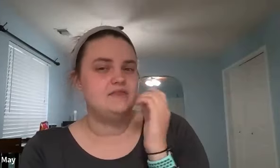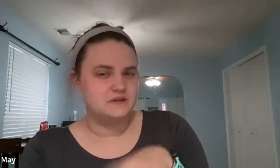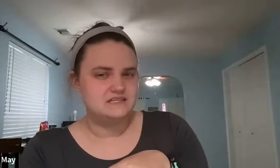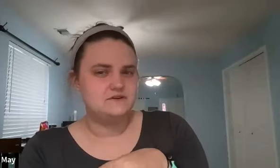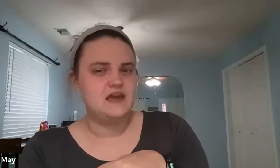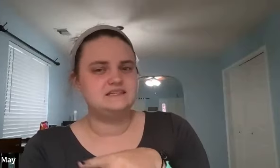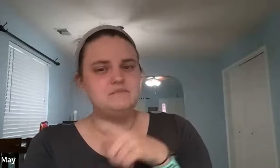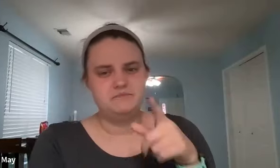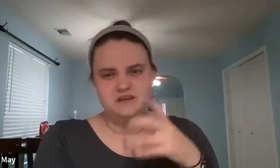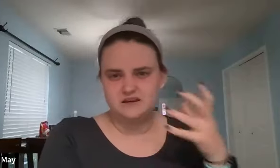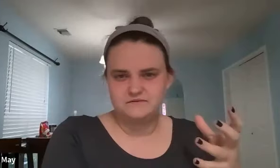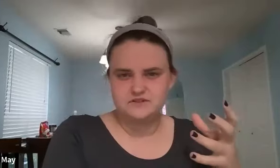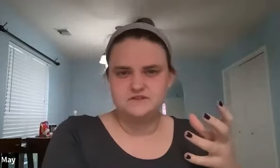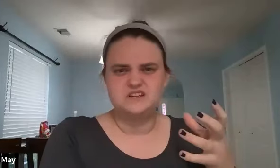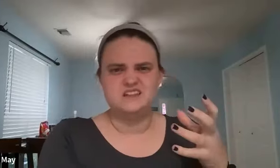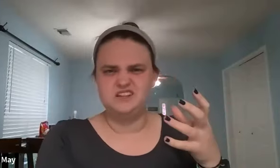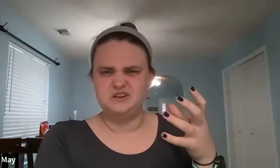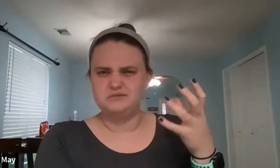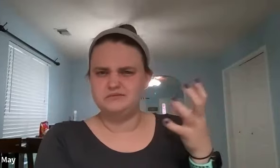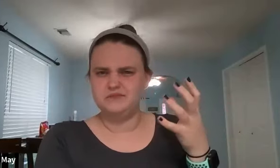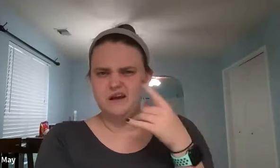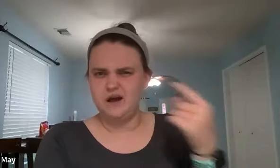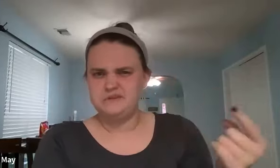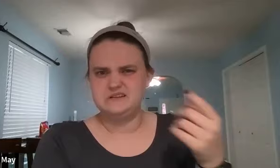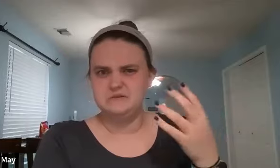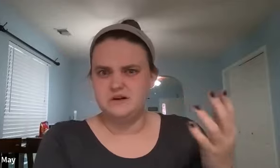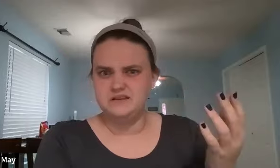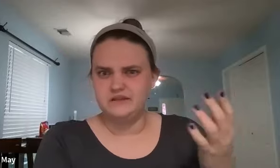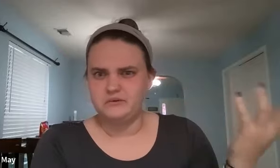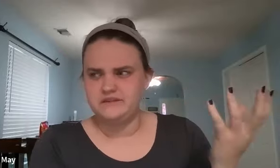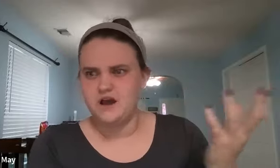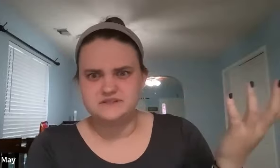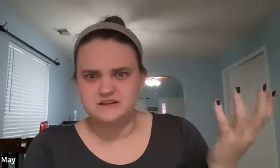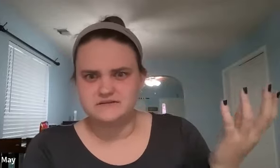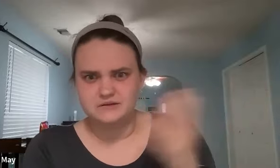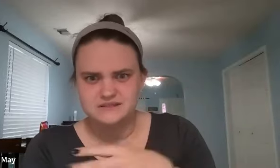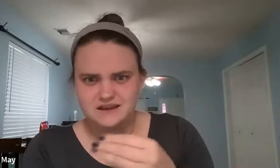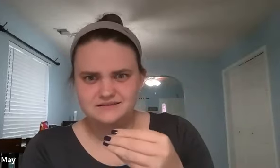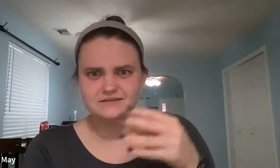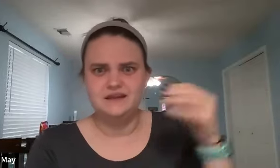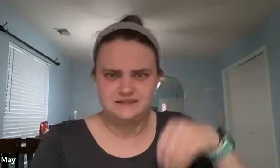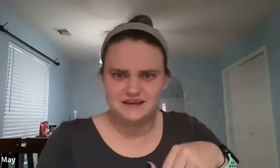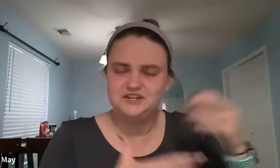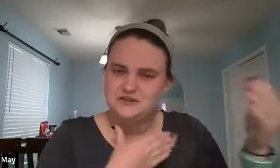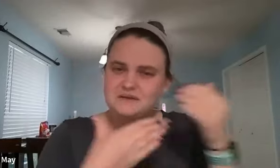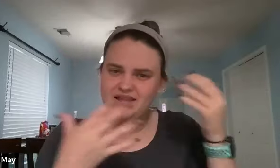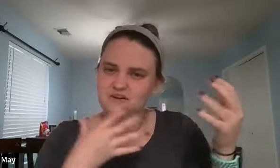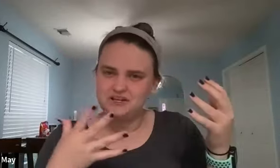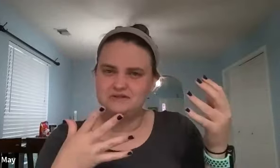the reason for that is they might be kind of confused if you're saying like, you know, like opposite, what? Like what, the opposite of outside, inside, you know, they might look at you a